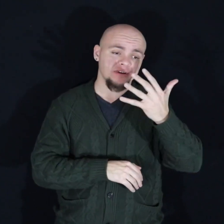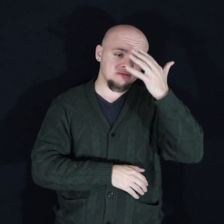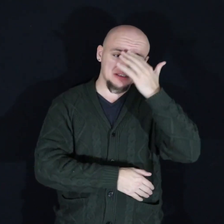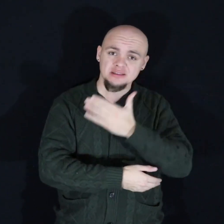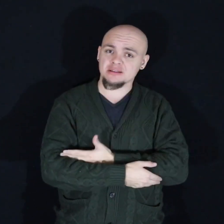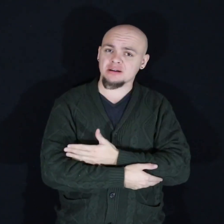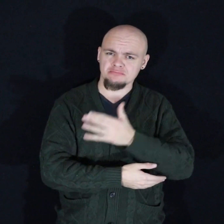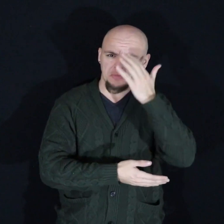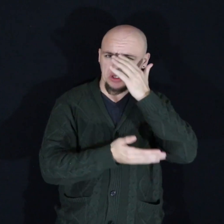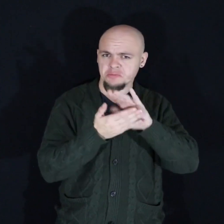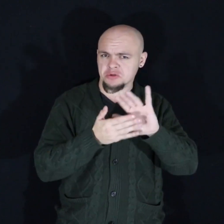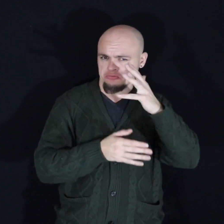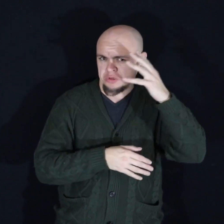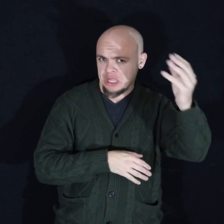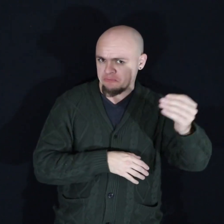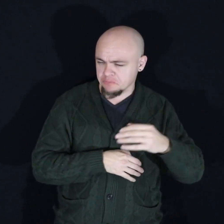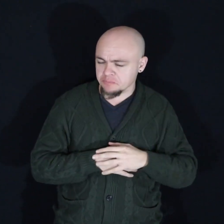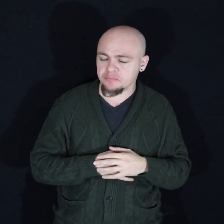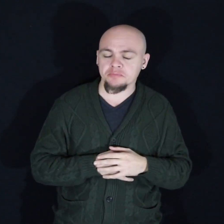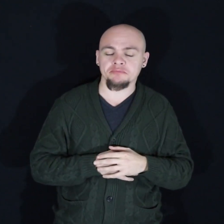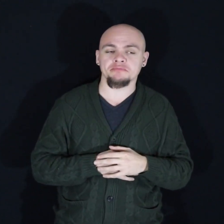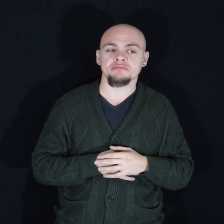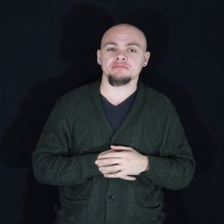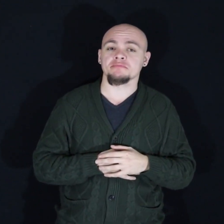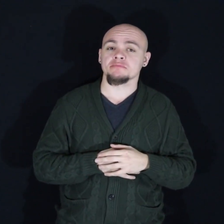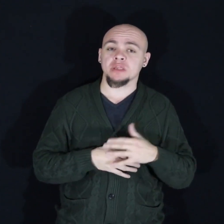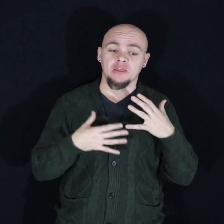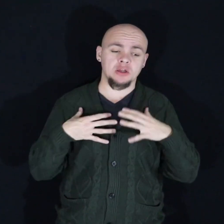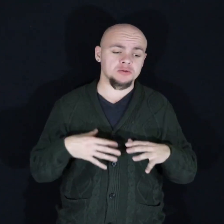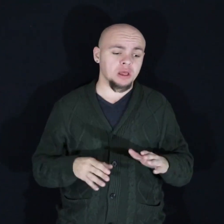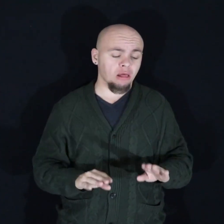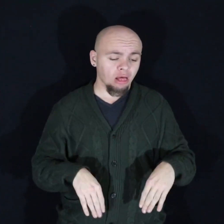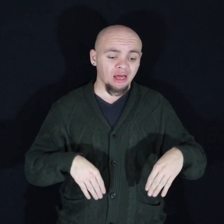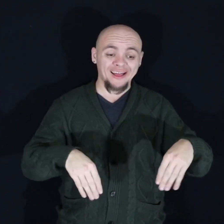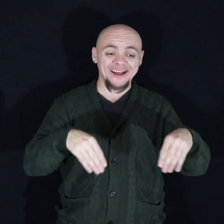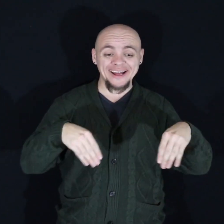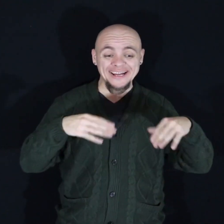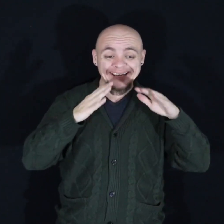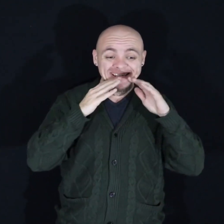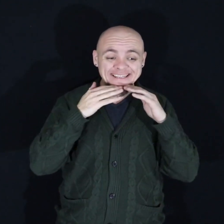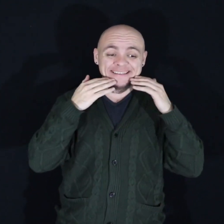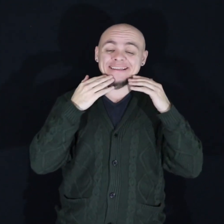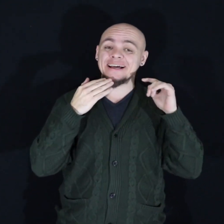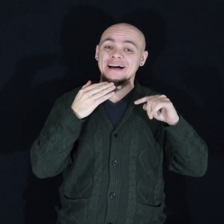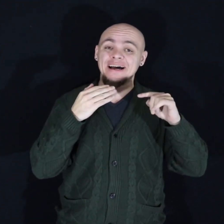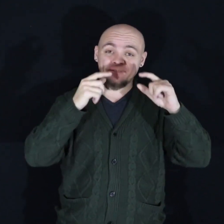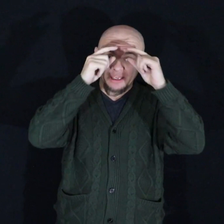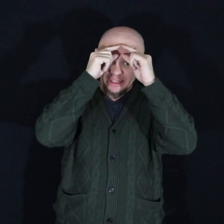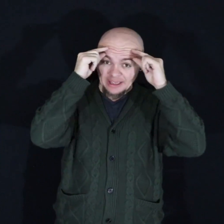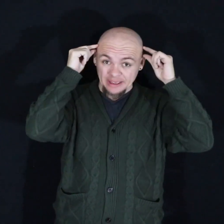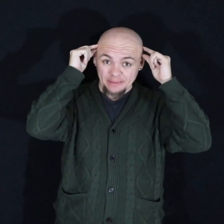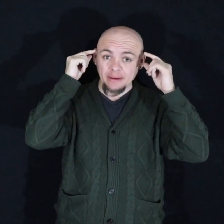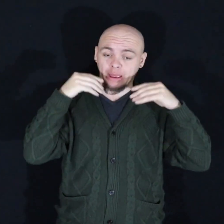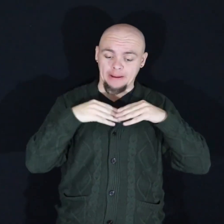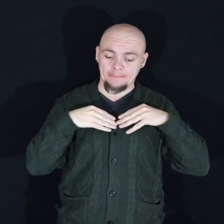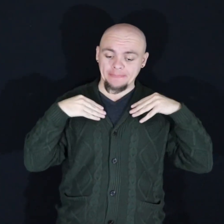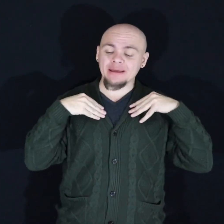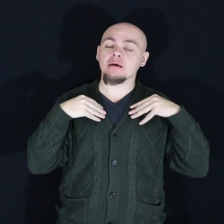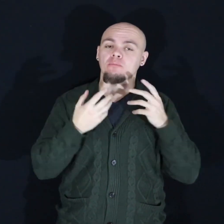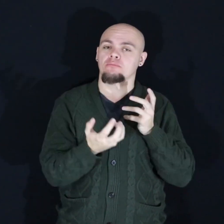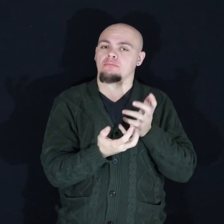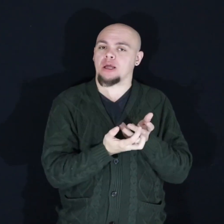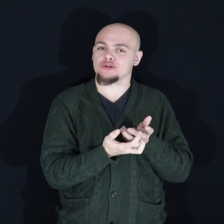were away for the afternoon. So I unboxed the dress and I smiled because it came with a headband and bib that matched the